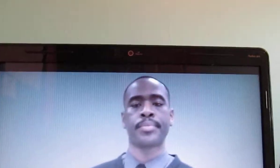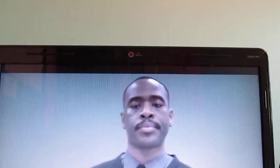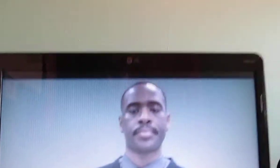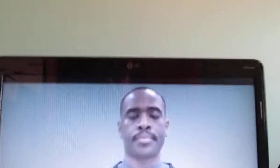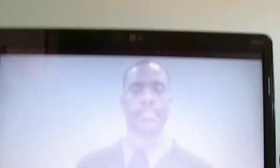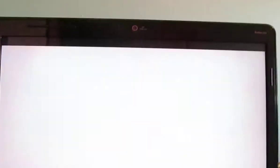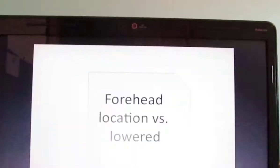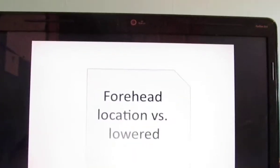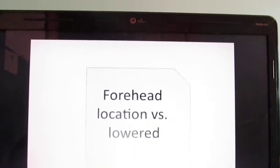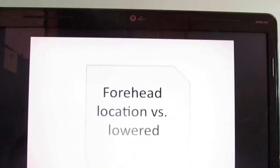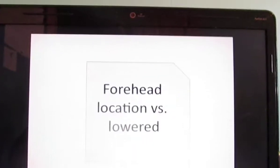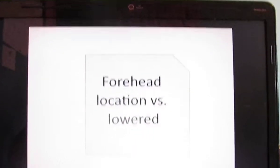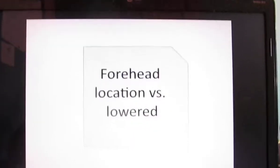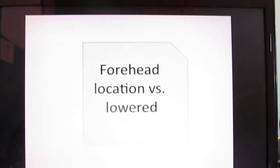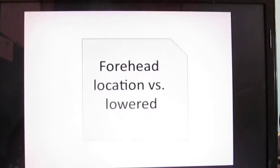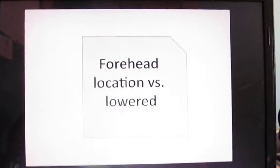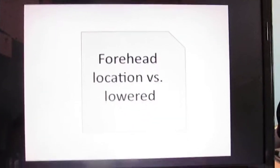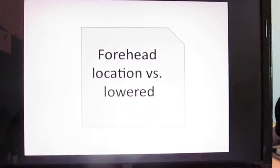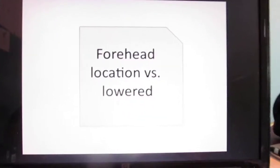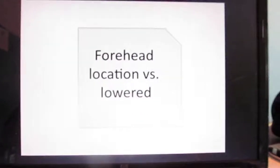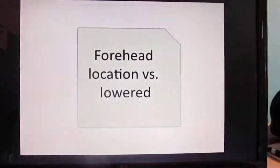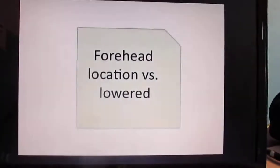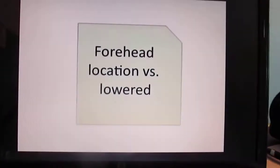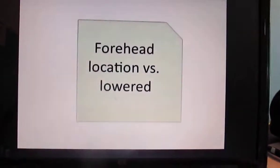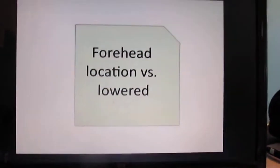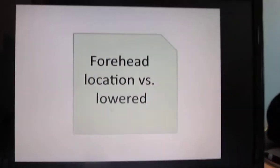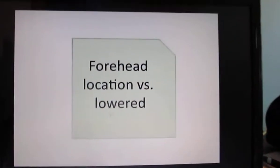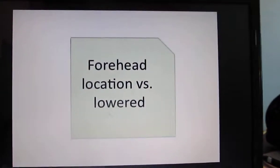the black used two hands more than the left.